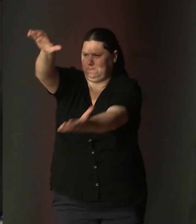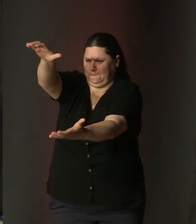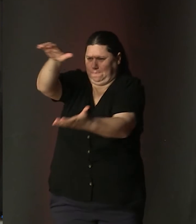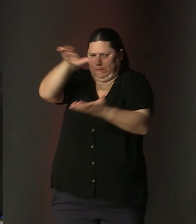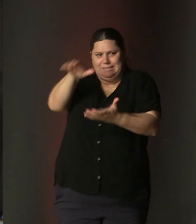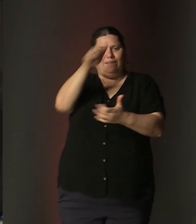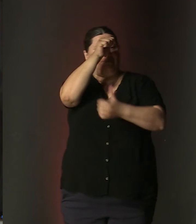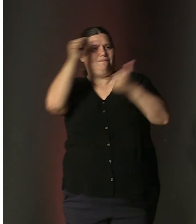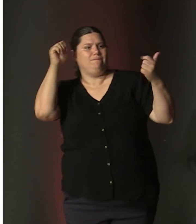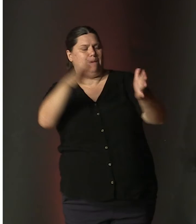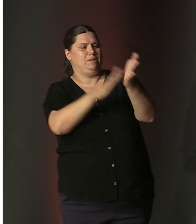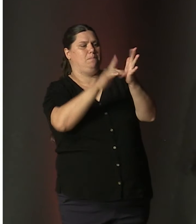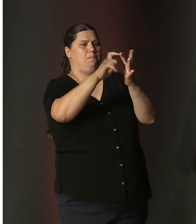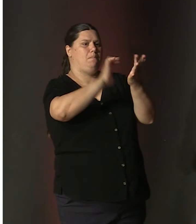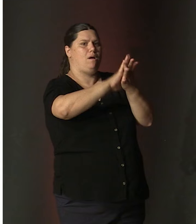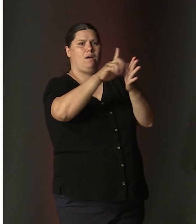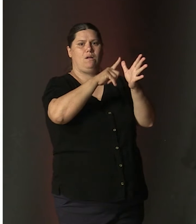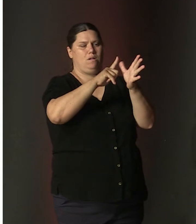statue of David was cut.